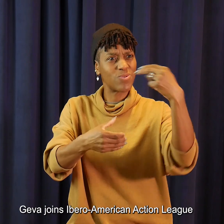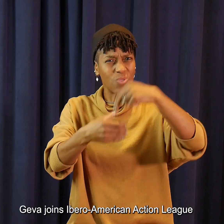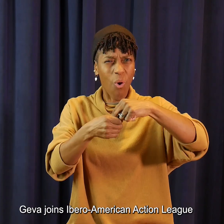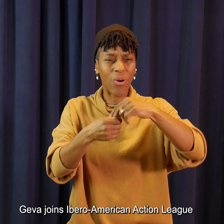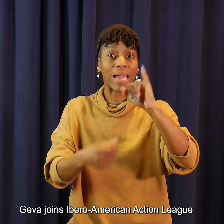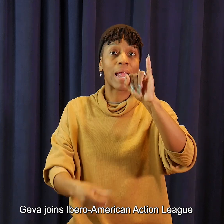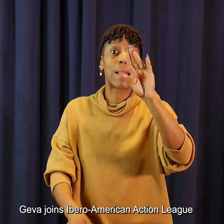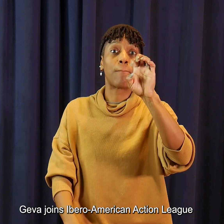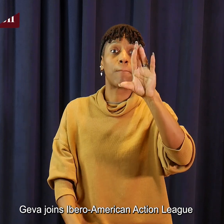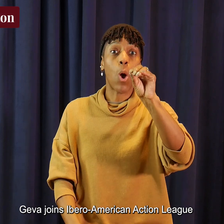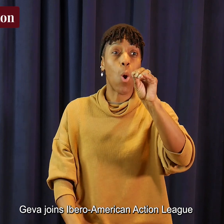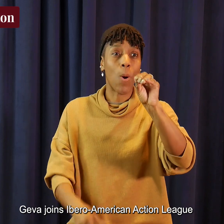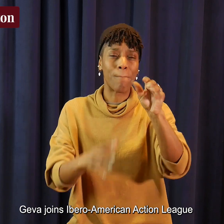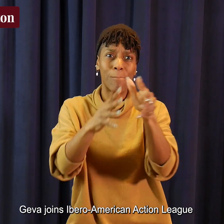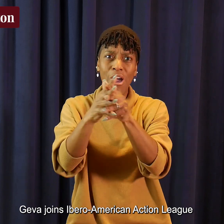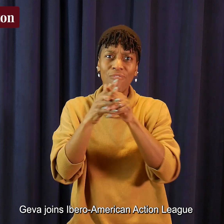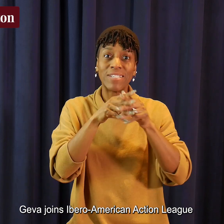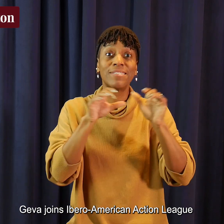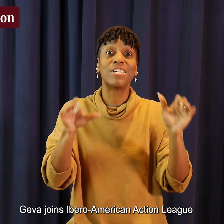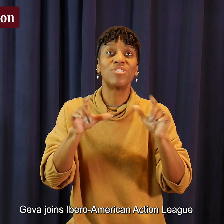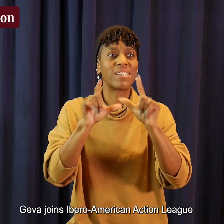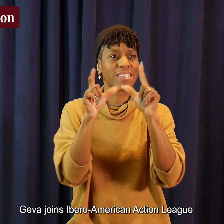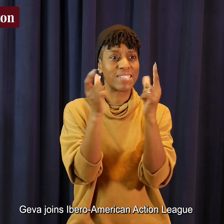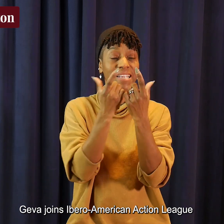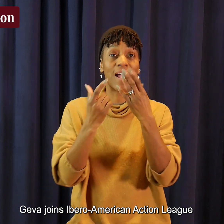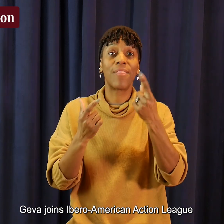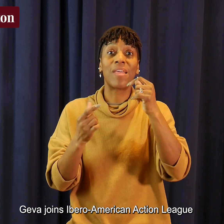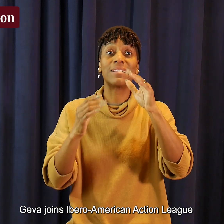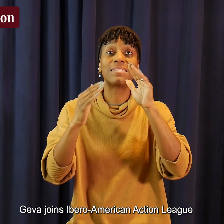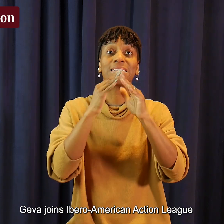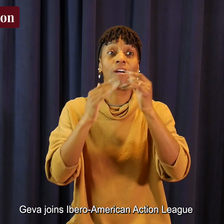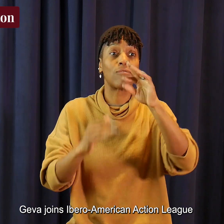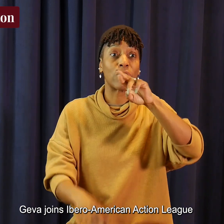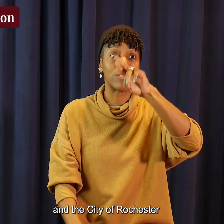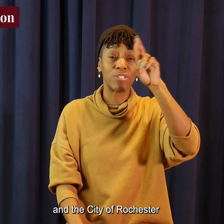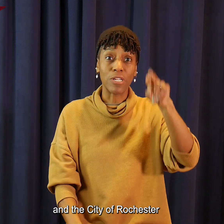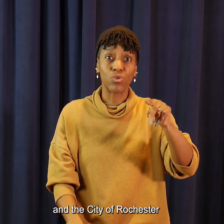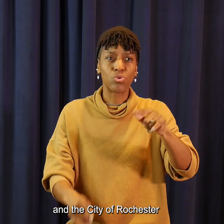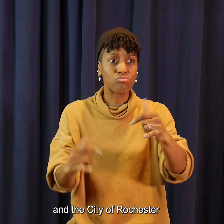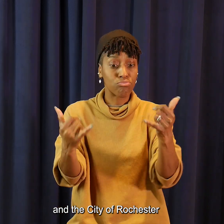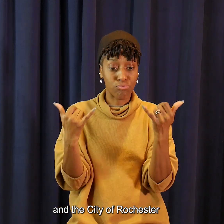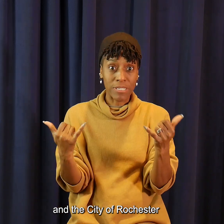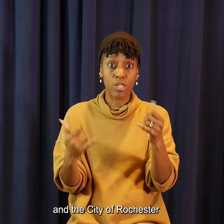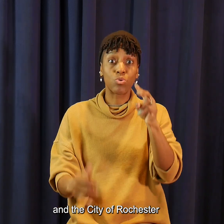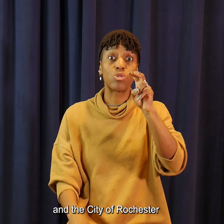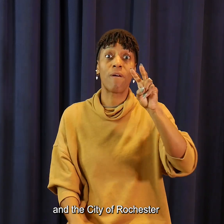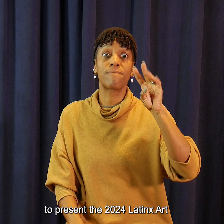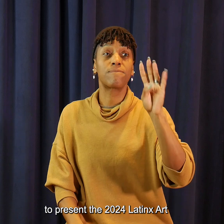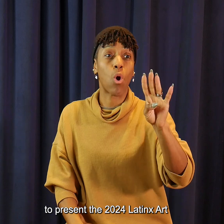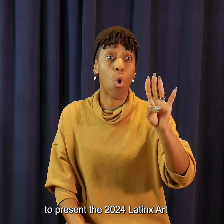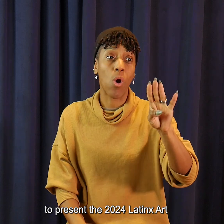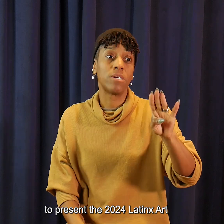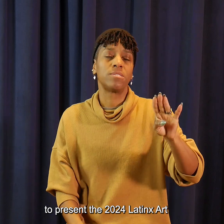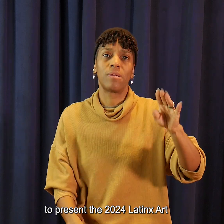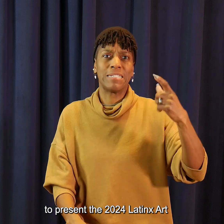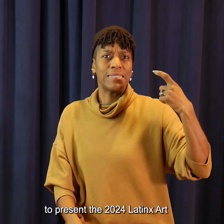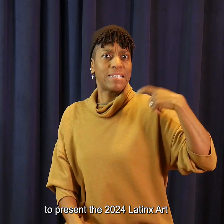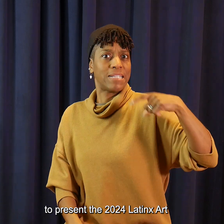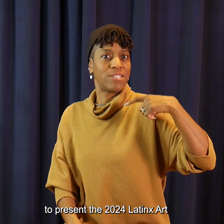Geva joins Ibero-American Action League and the City of Rochester to present